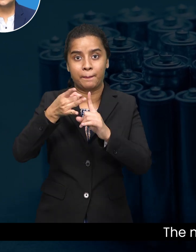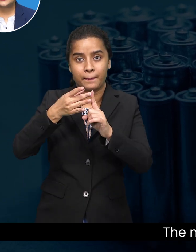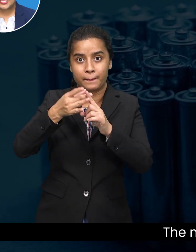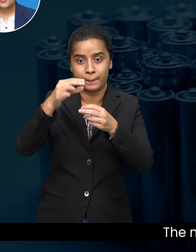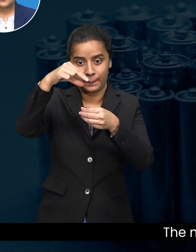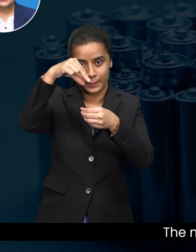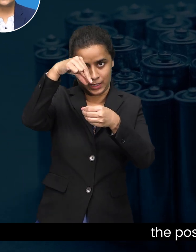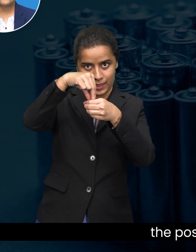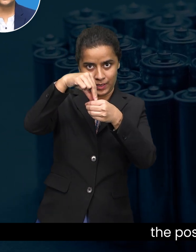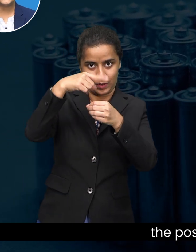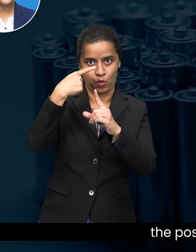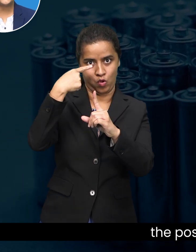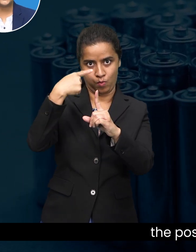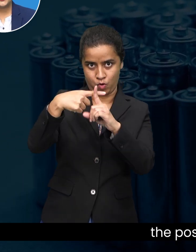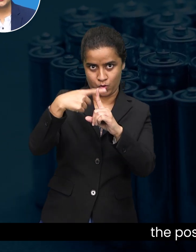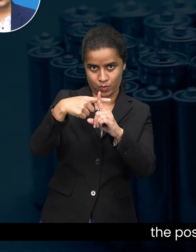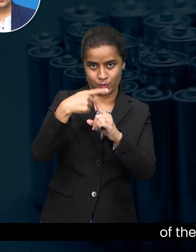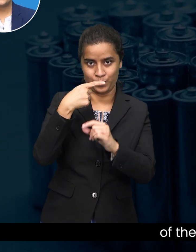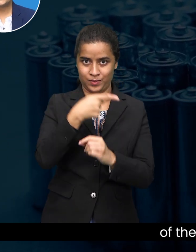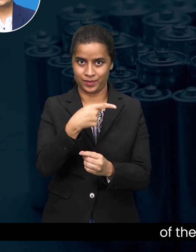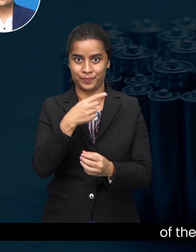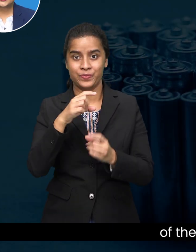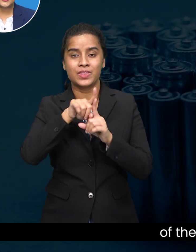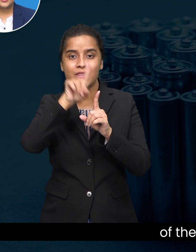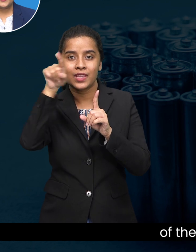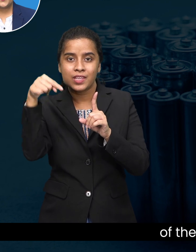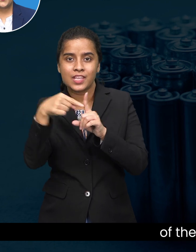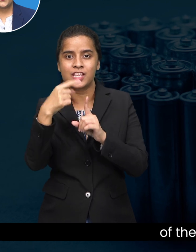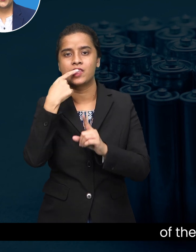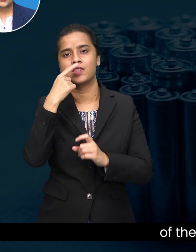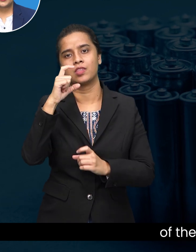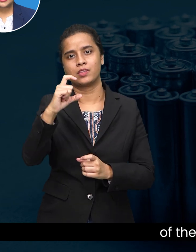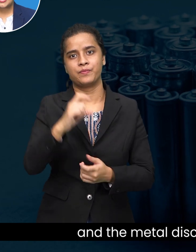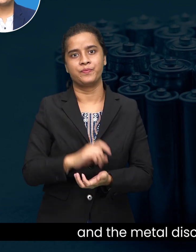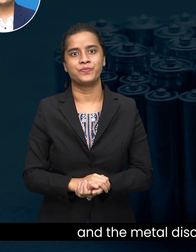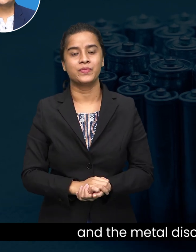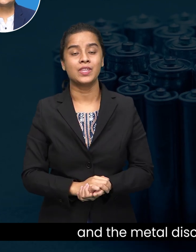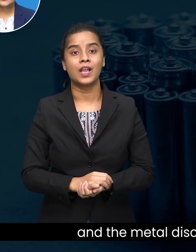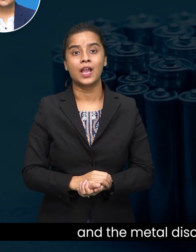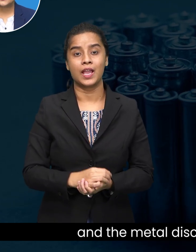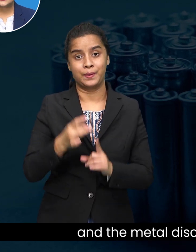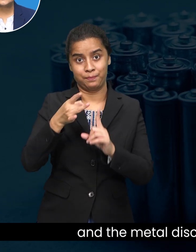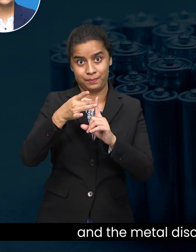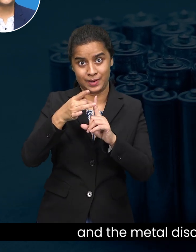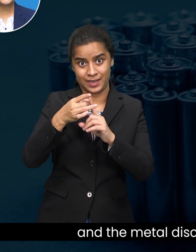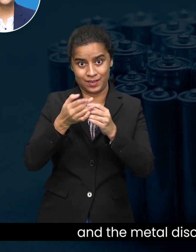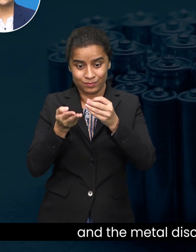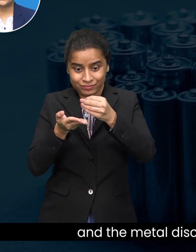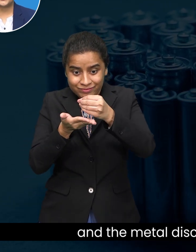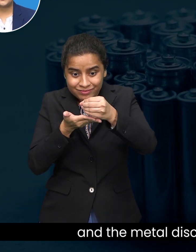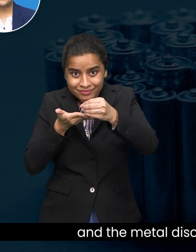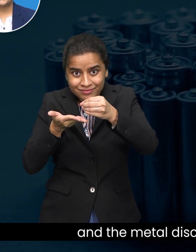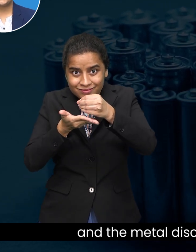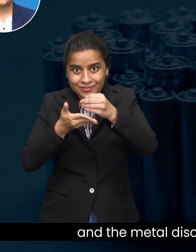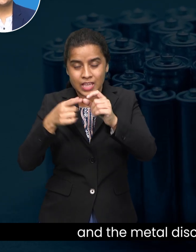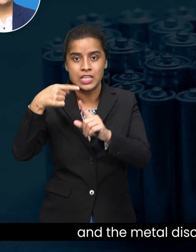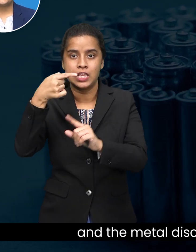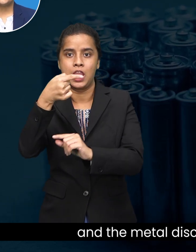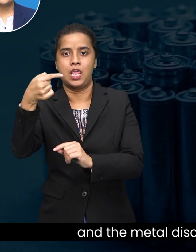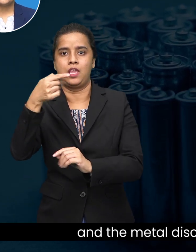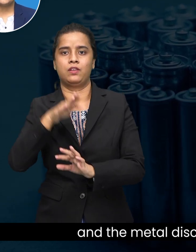The metal cap is the positive terminal of the electric cell and the metal disc is the negative terminal.